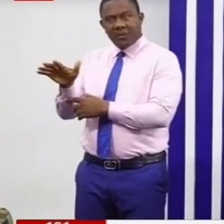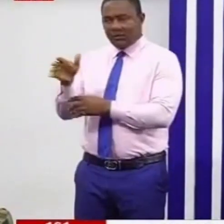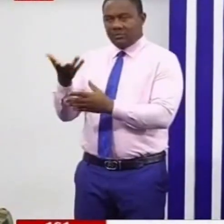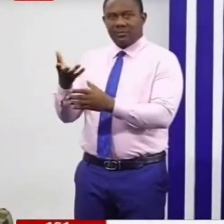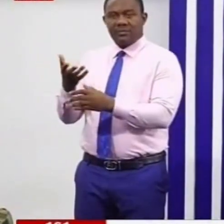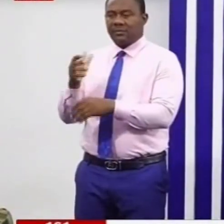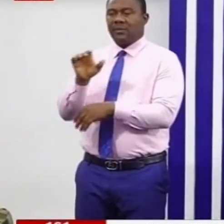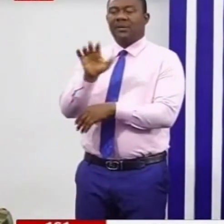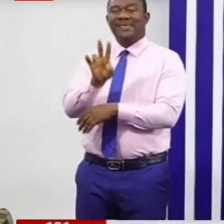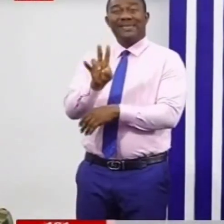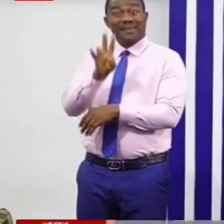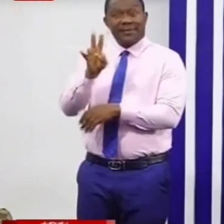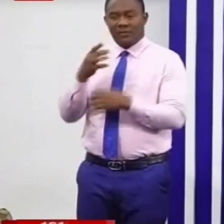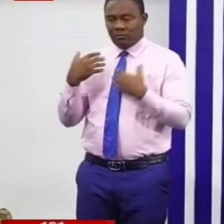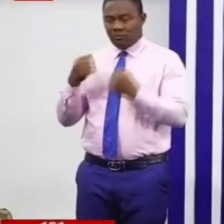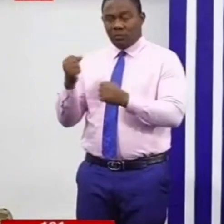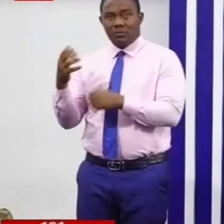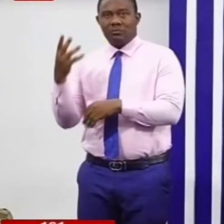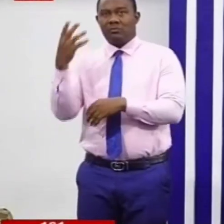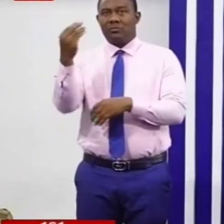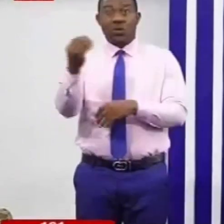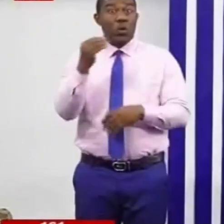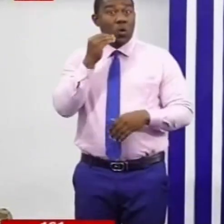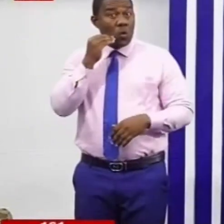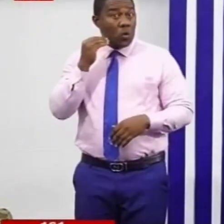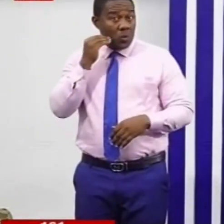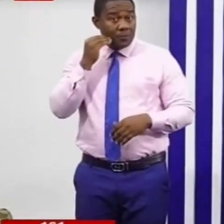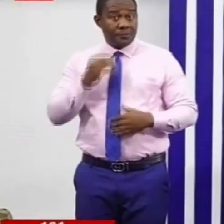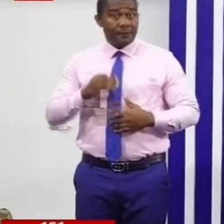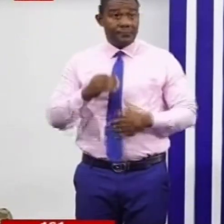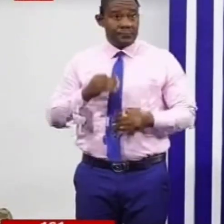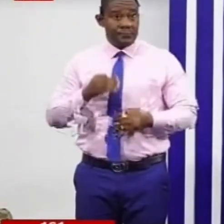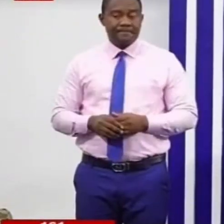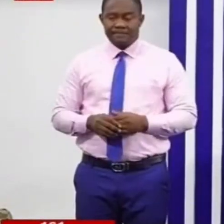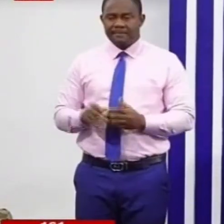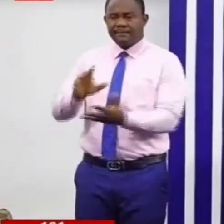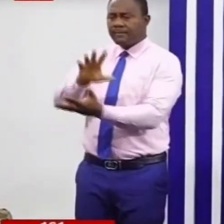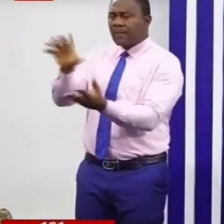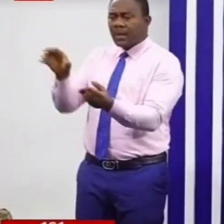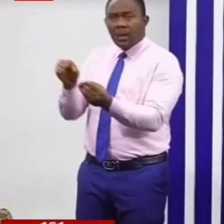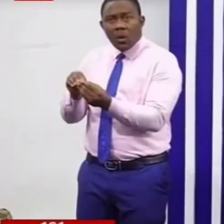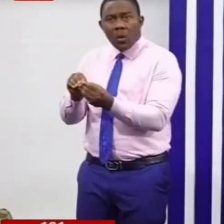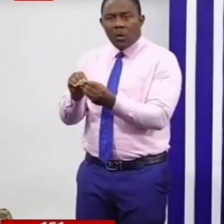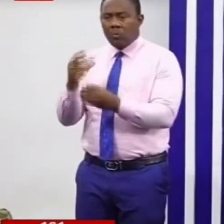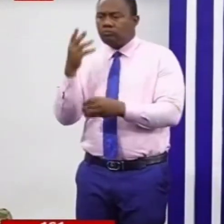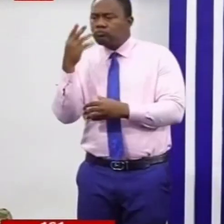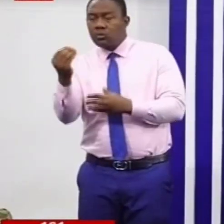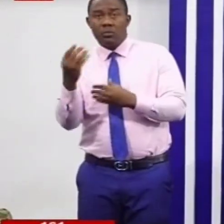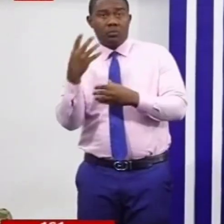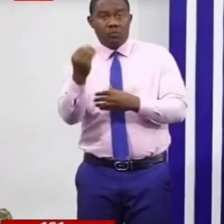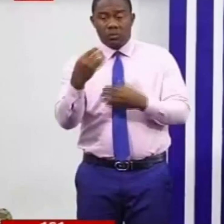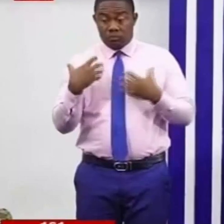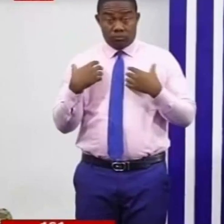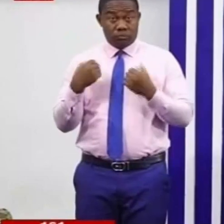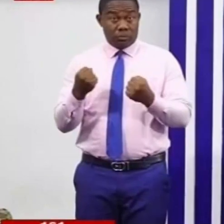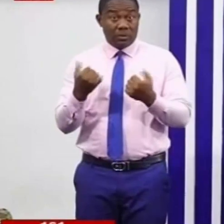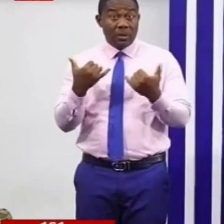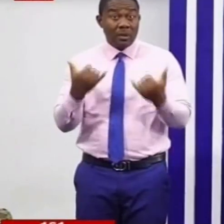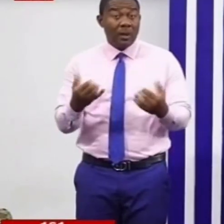from Ghana East yesterday. So total number of discharges now stand